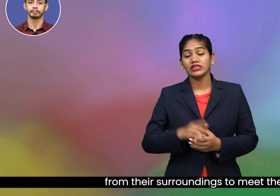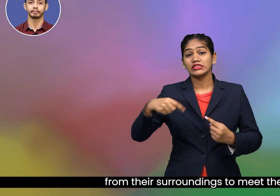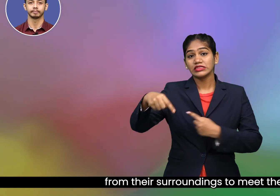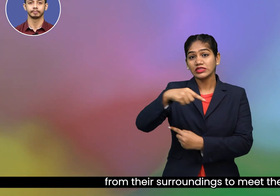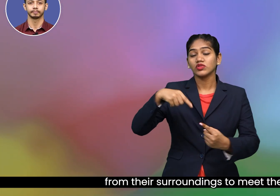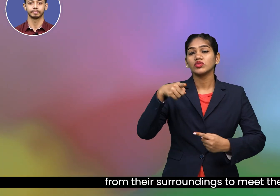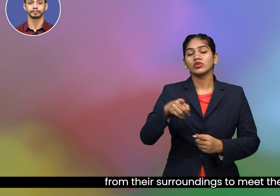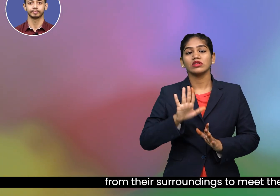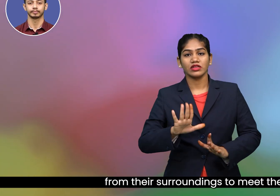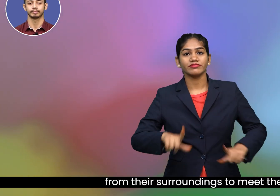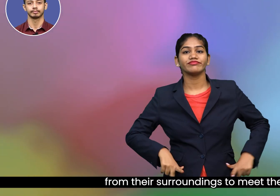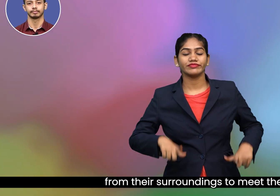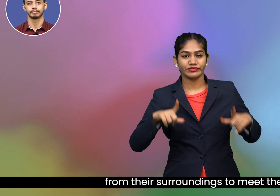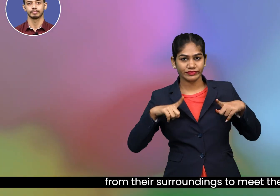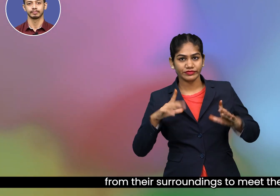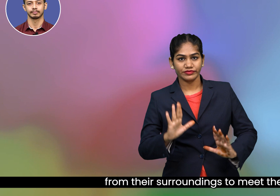them.